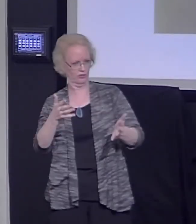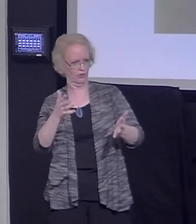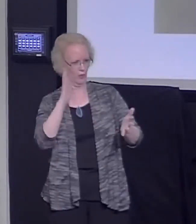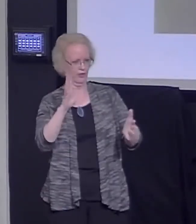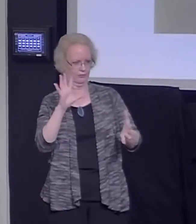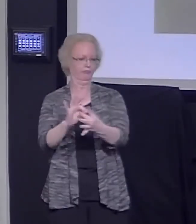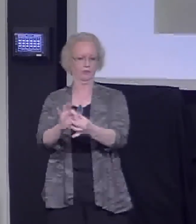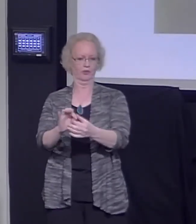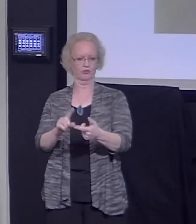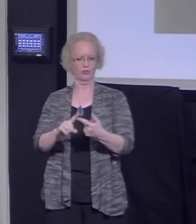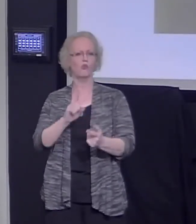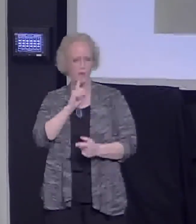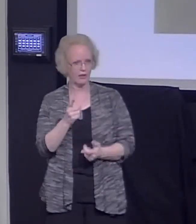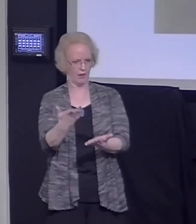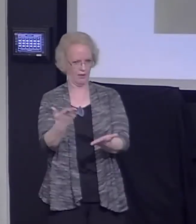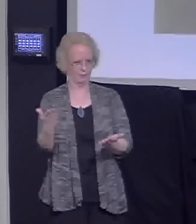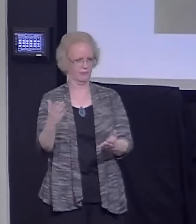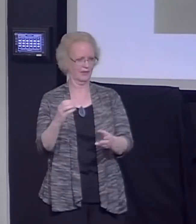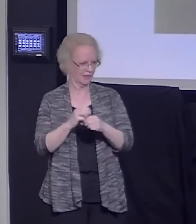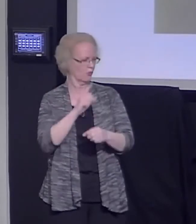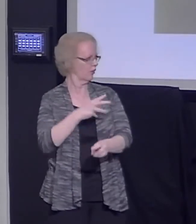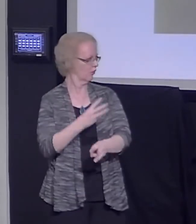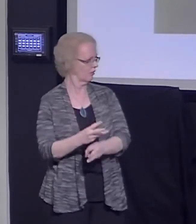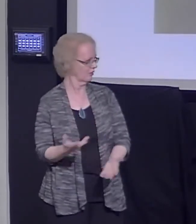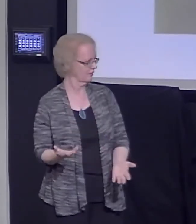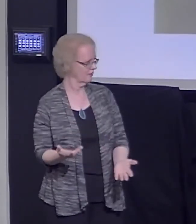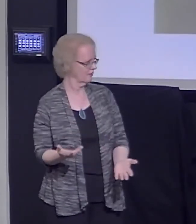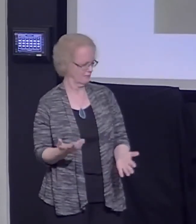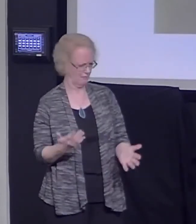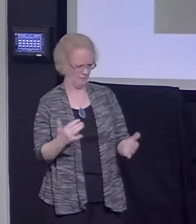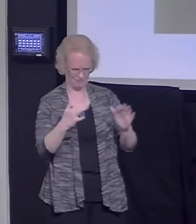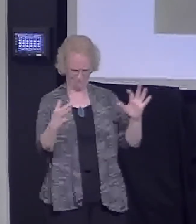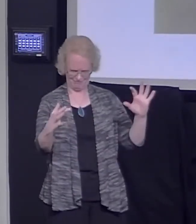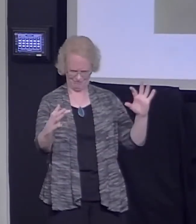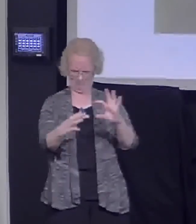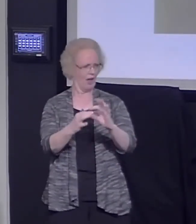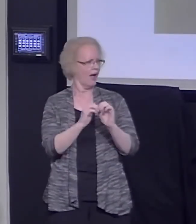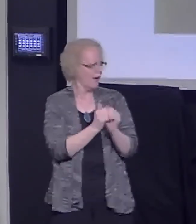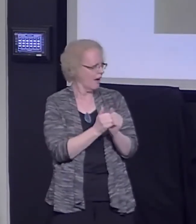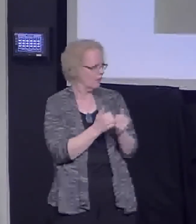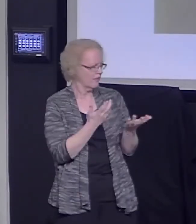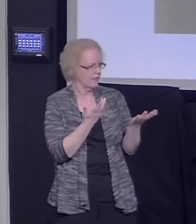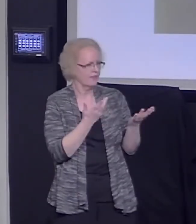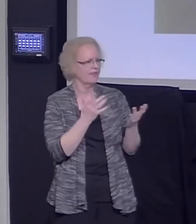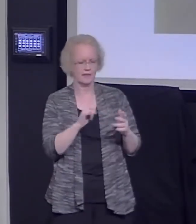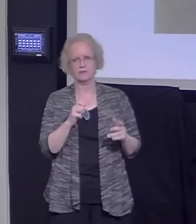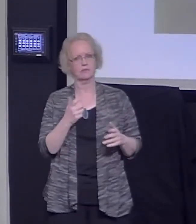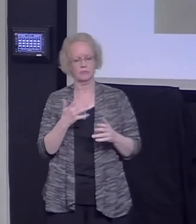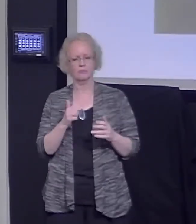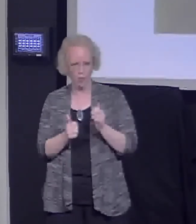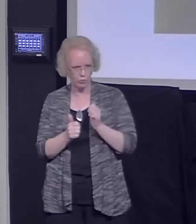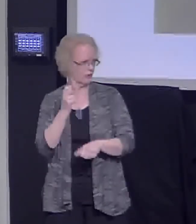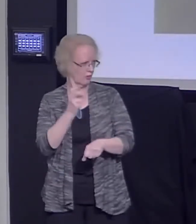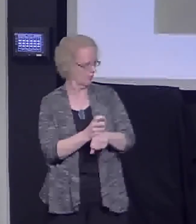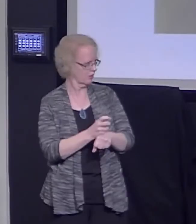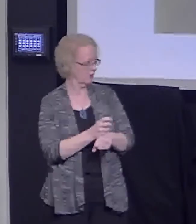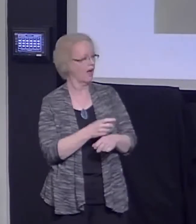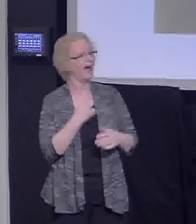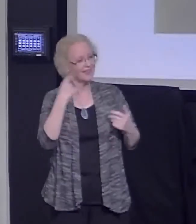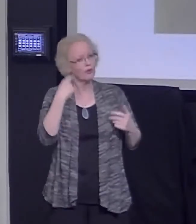world? This is something where I personally feel most challenged. I think the other part, the sensory motor part, is something we can